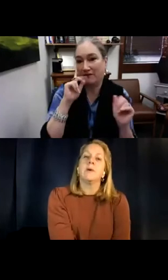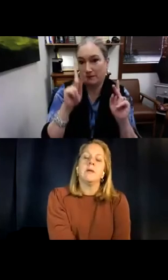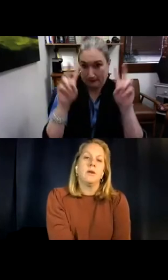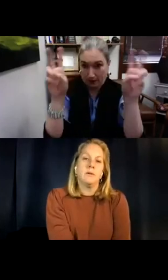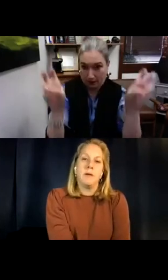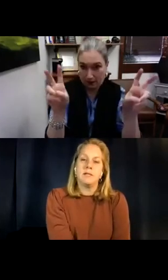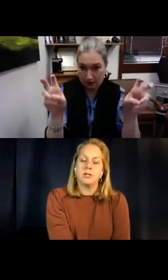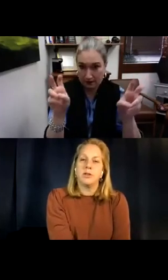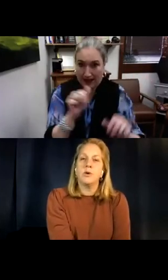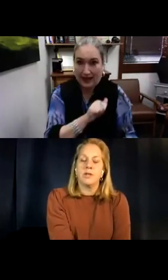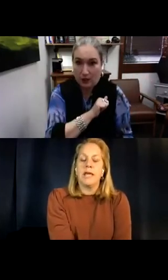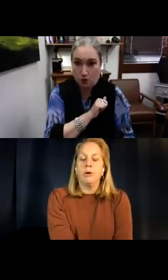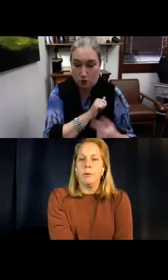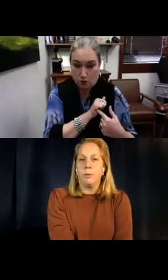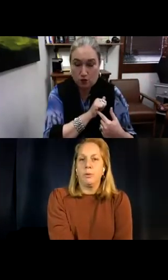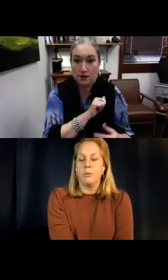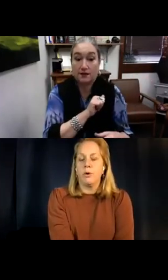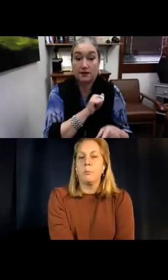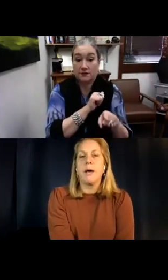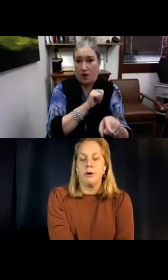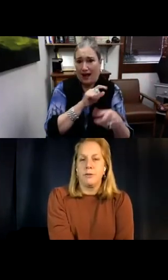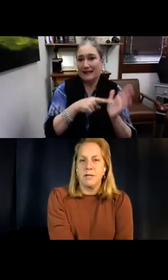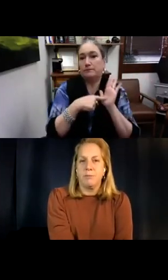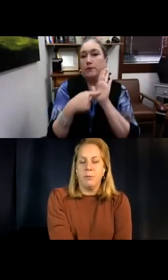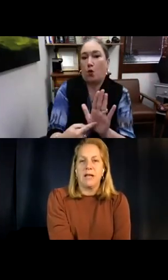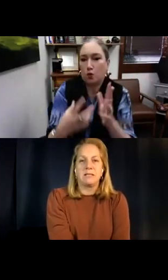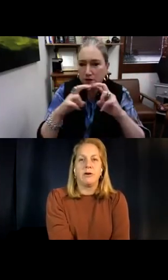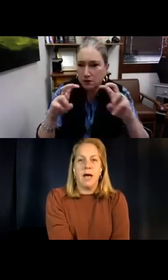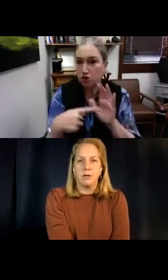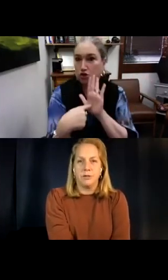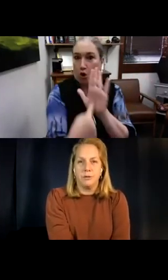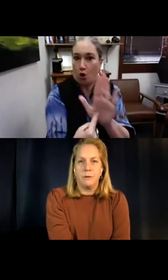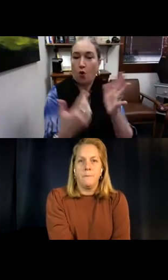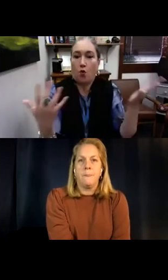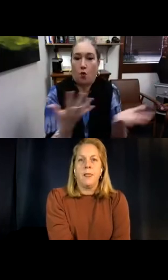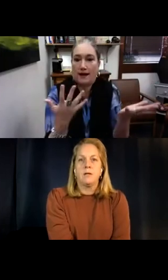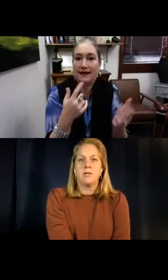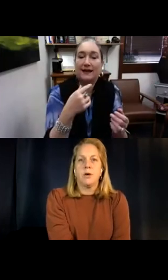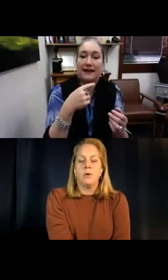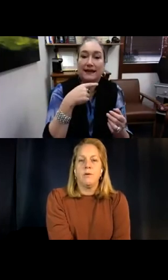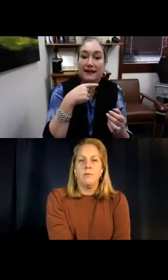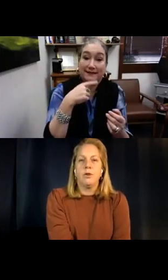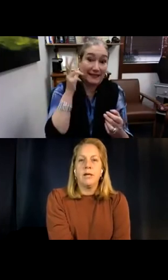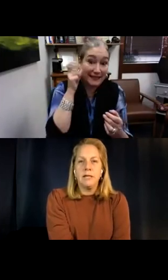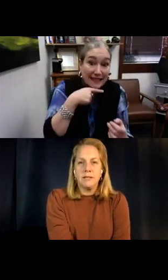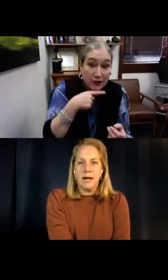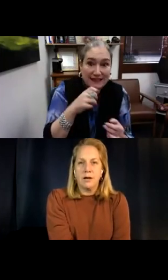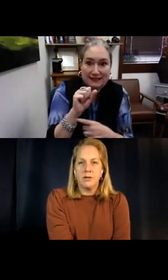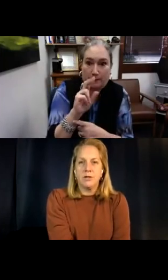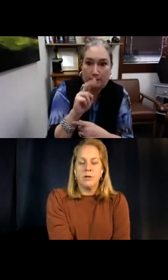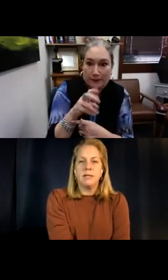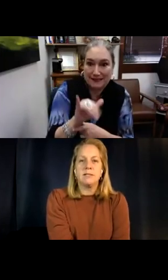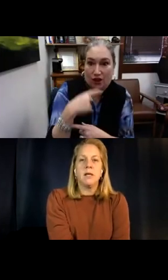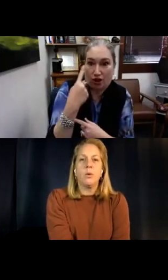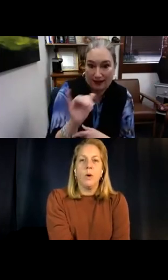So, you know, essentially the notion that hearing people, quote unquote, are better than deaf people, that's their attitude. So looking into that